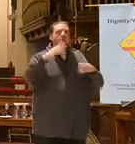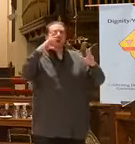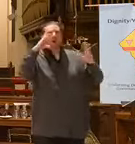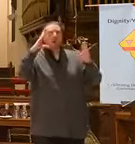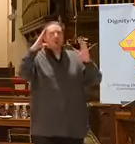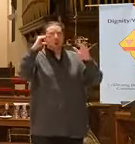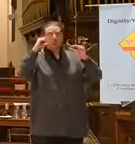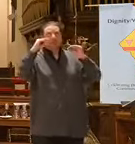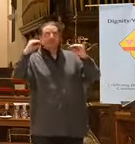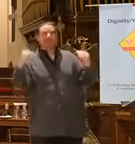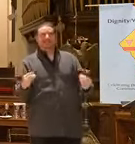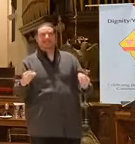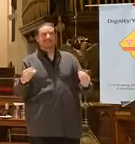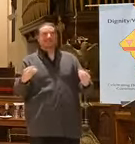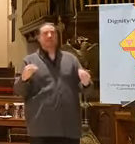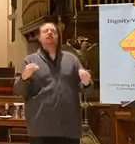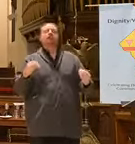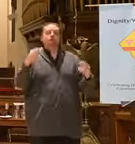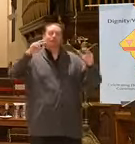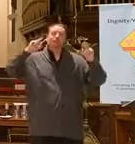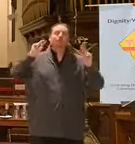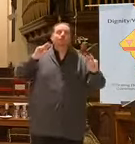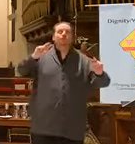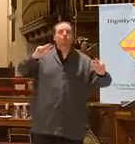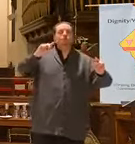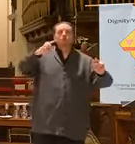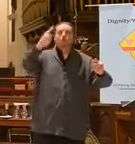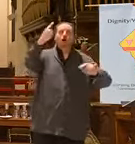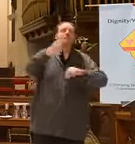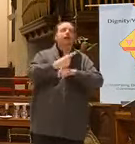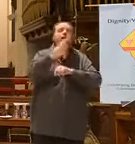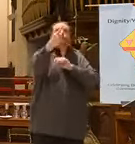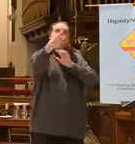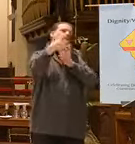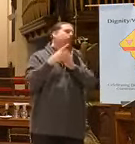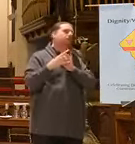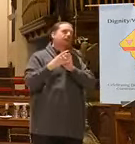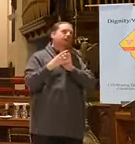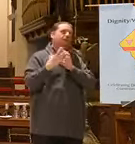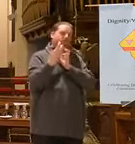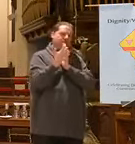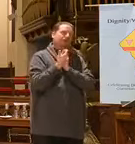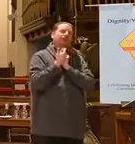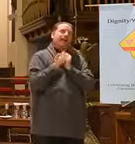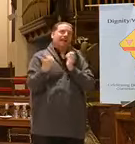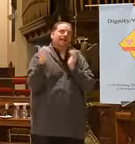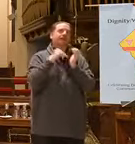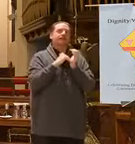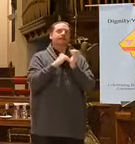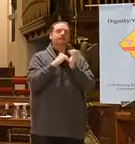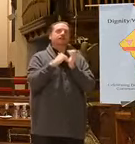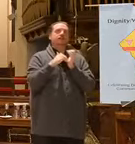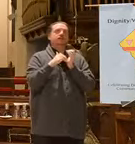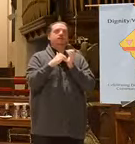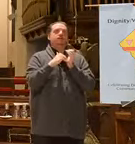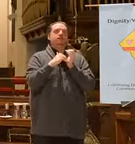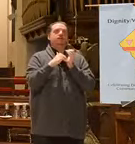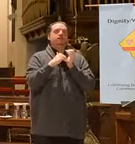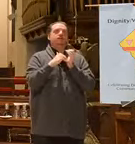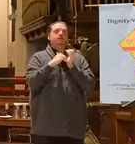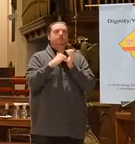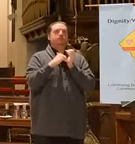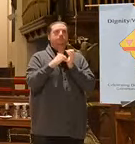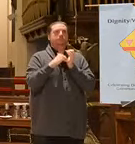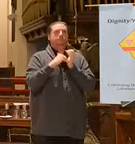as we look forward to the one day that you are joined together with us. For the kingdom,